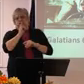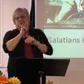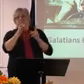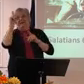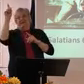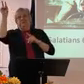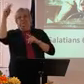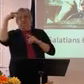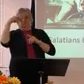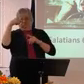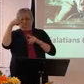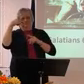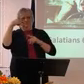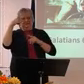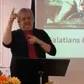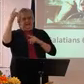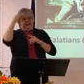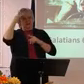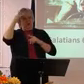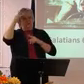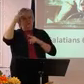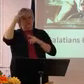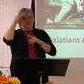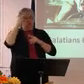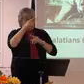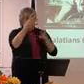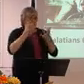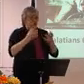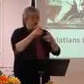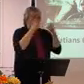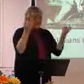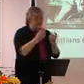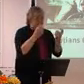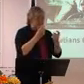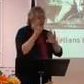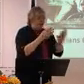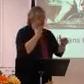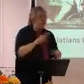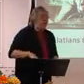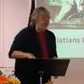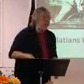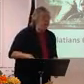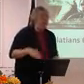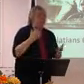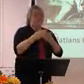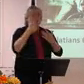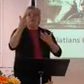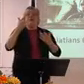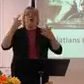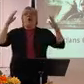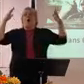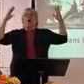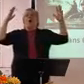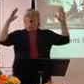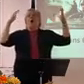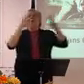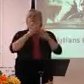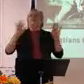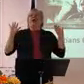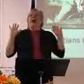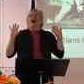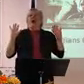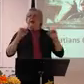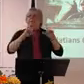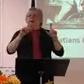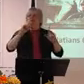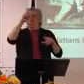knows. And so if you want to go out and sin and do evil, you might get away with it temporarily,